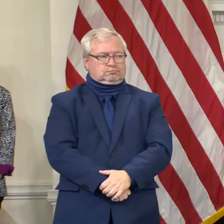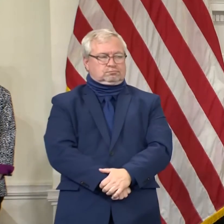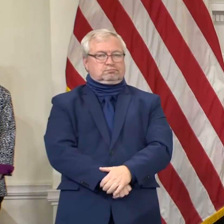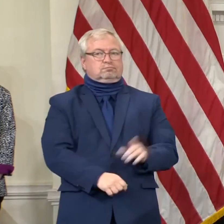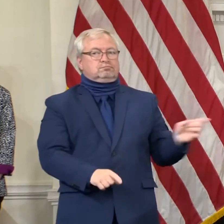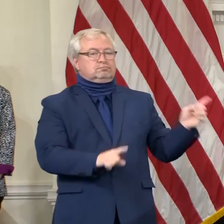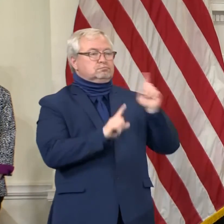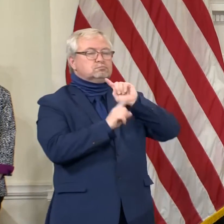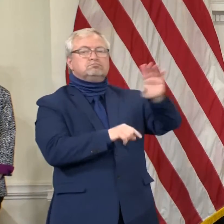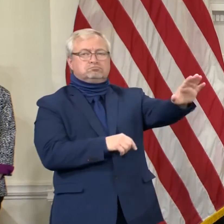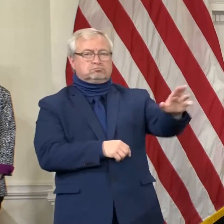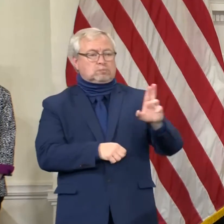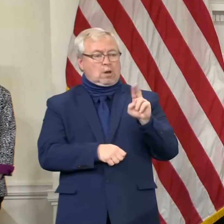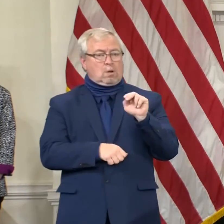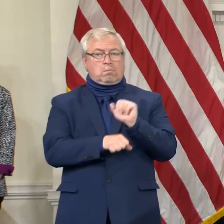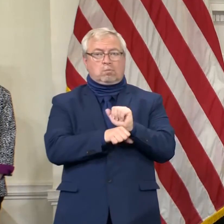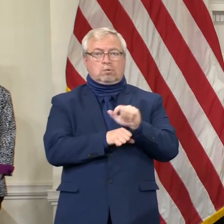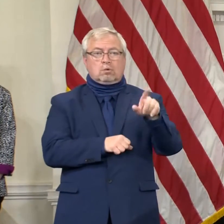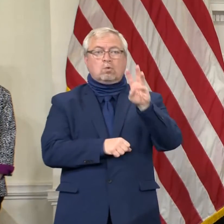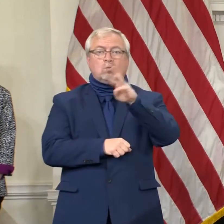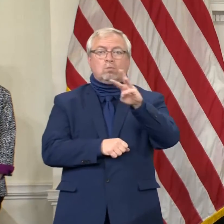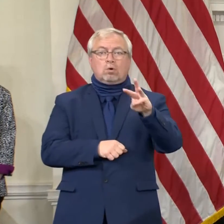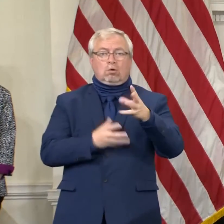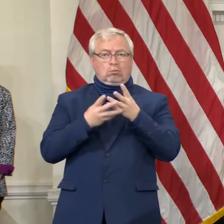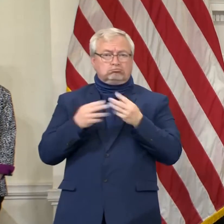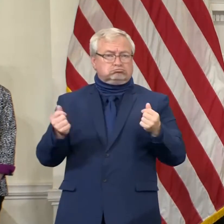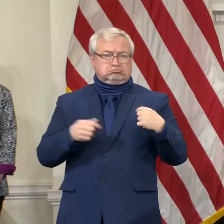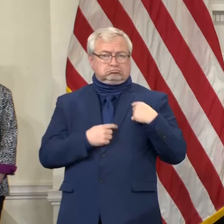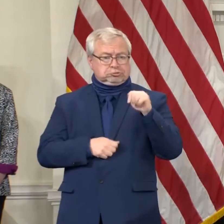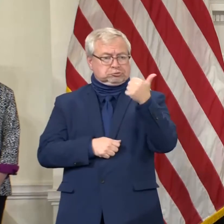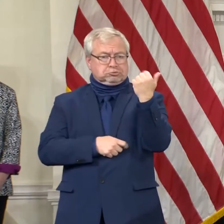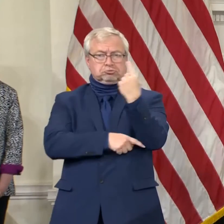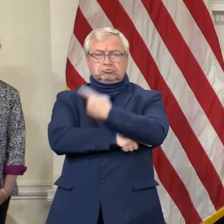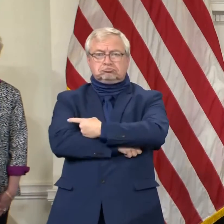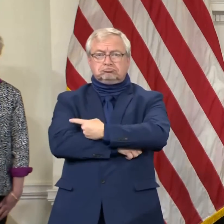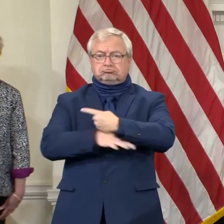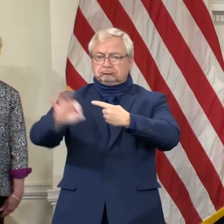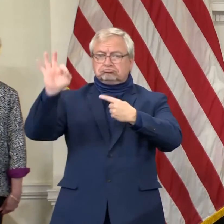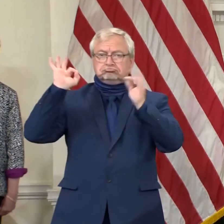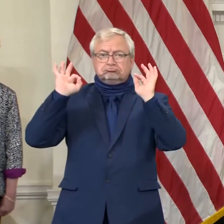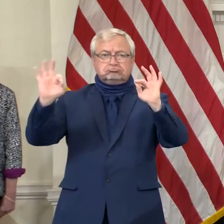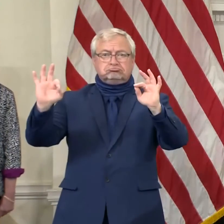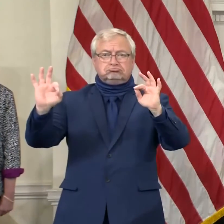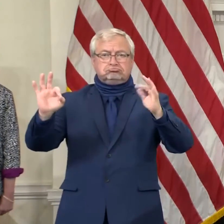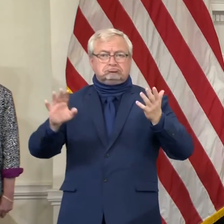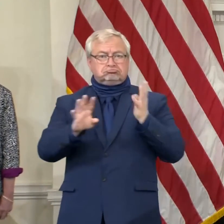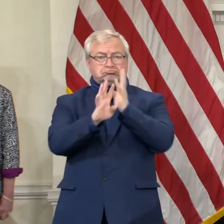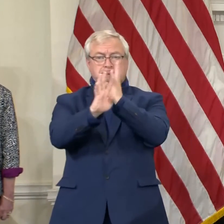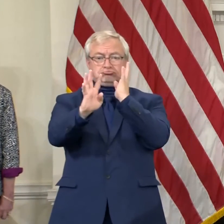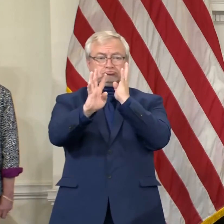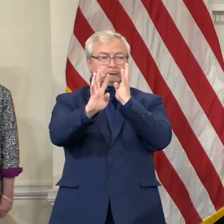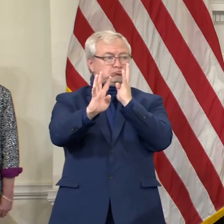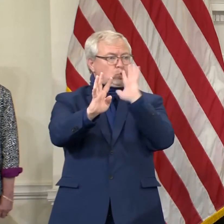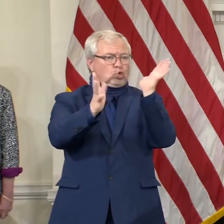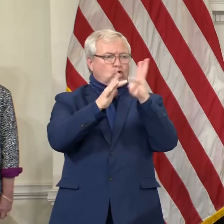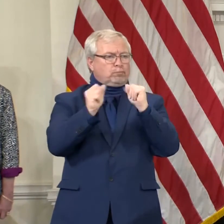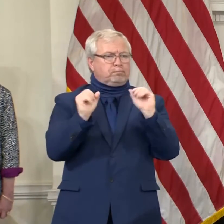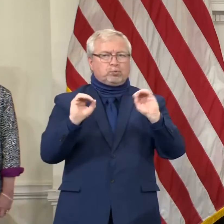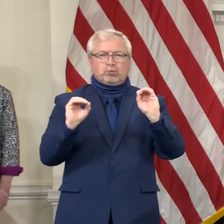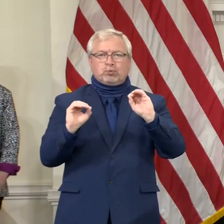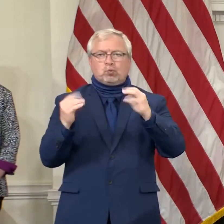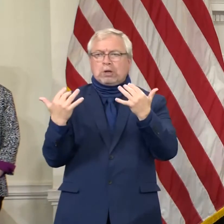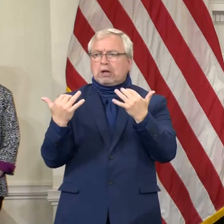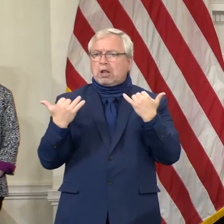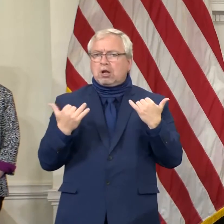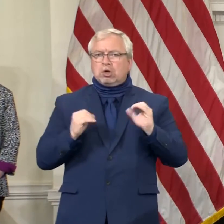completely fixed for at least 10 days. There's been no wait, I think, since last Monday. So the news is a little late